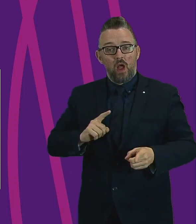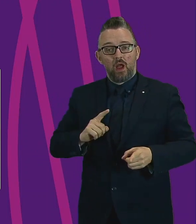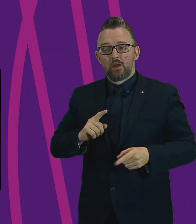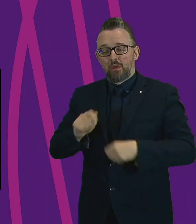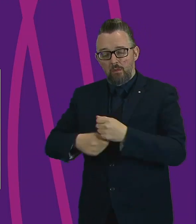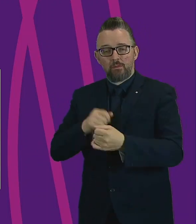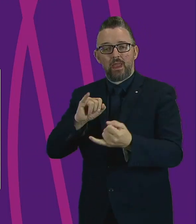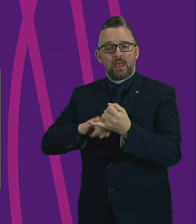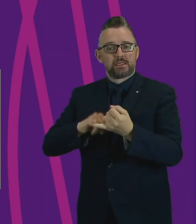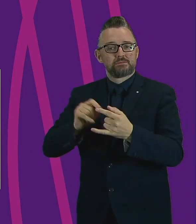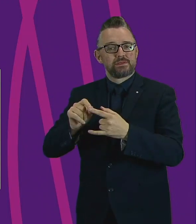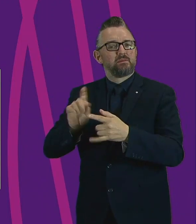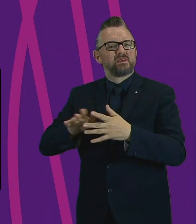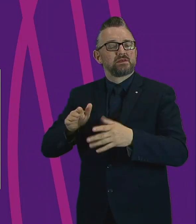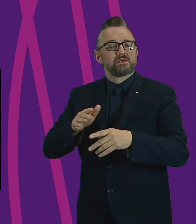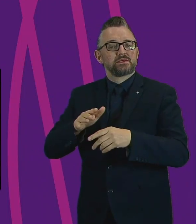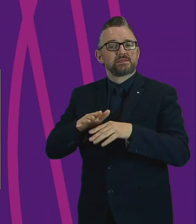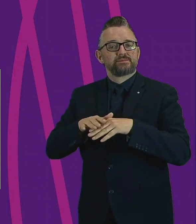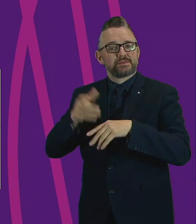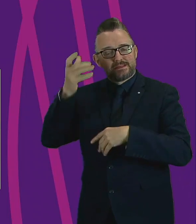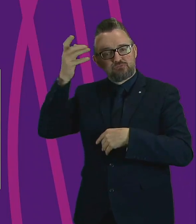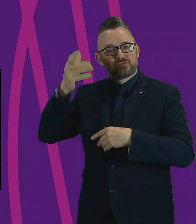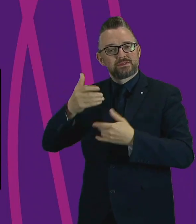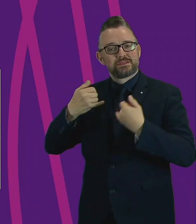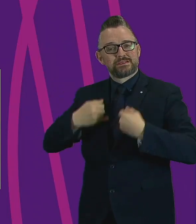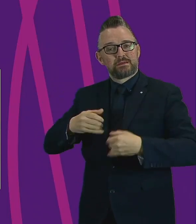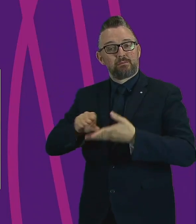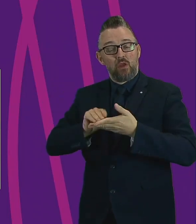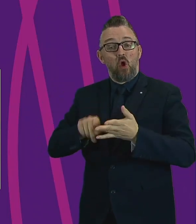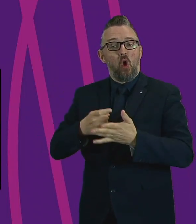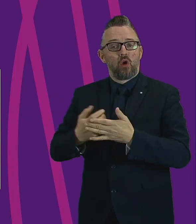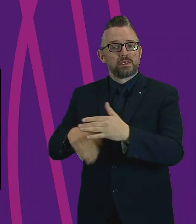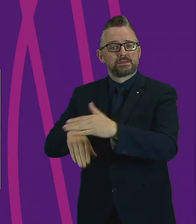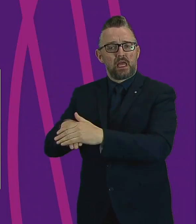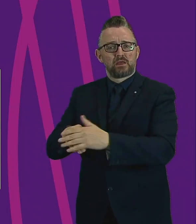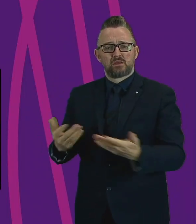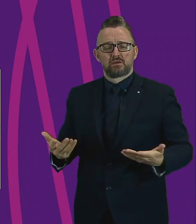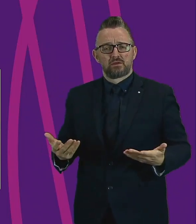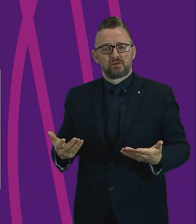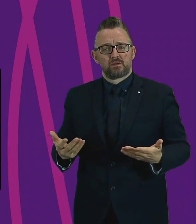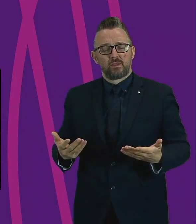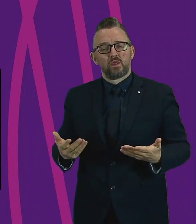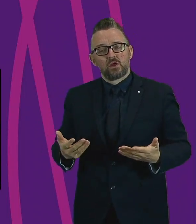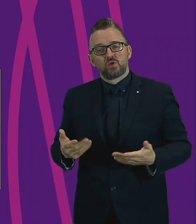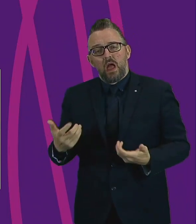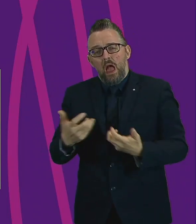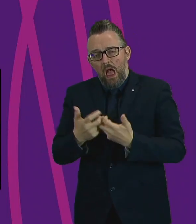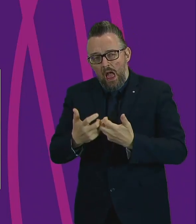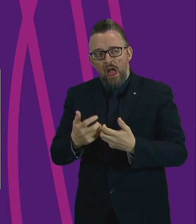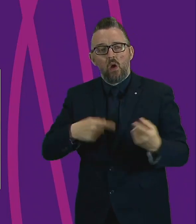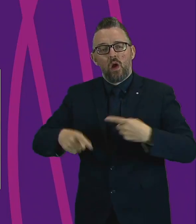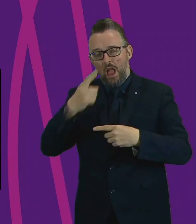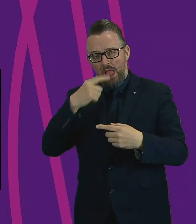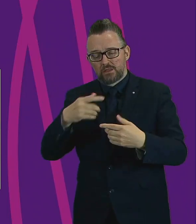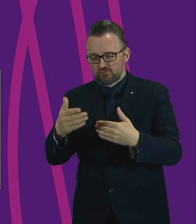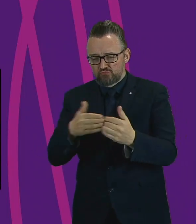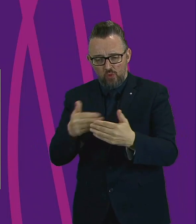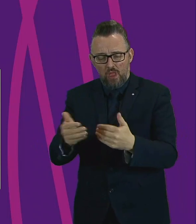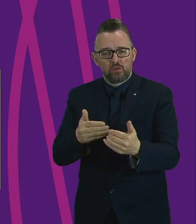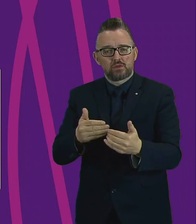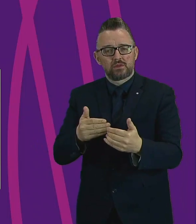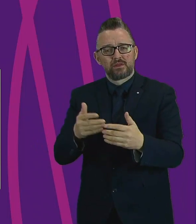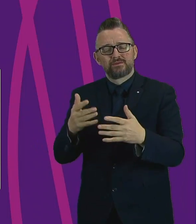pay or they'll get the sack. So what are we going to do to address the fundamental health crisis that kills